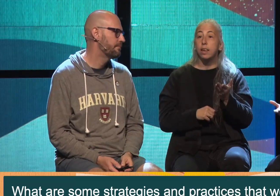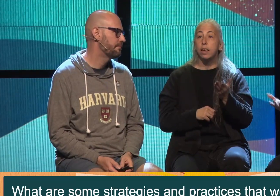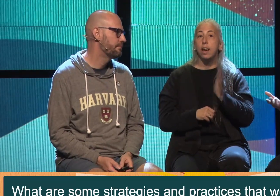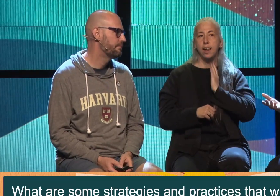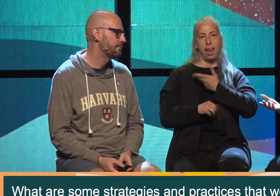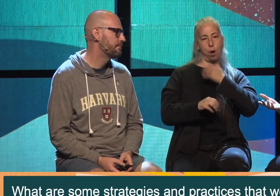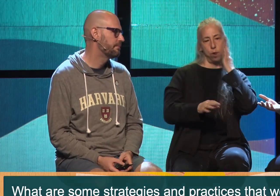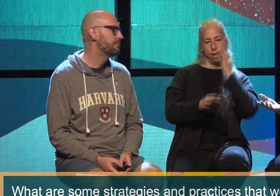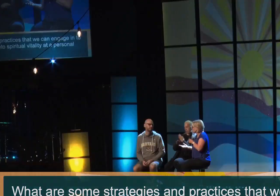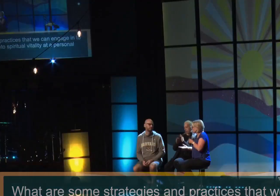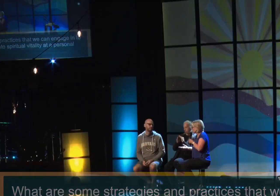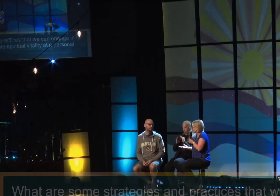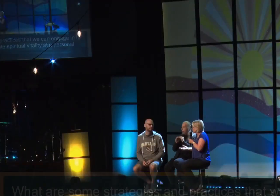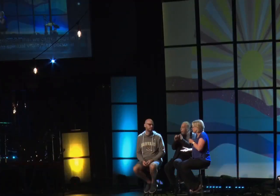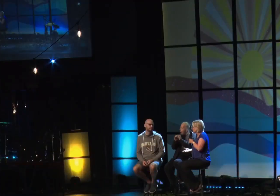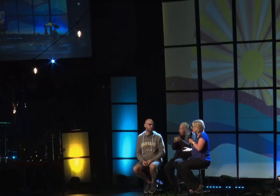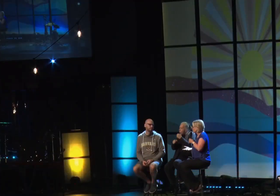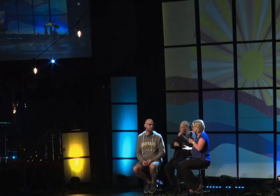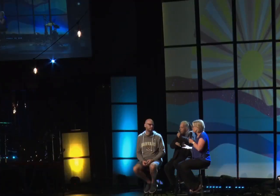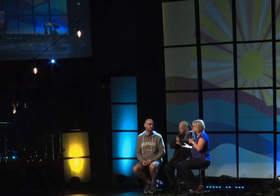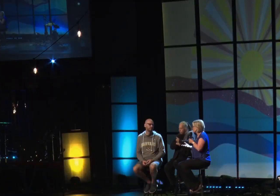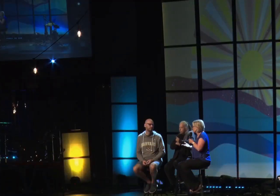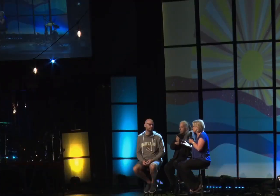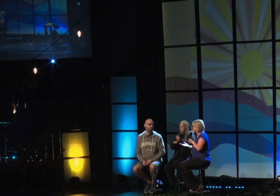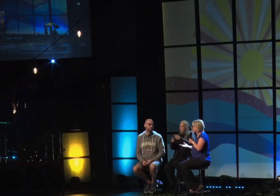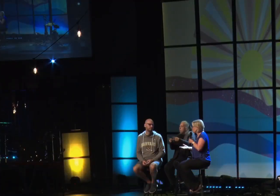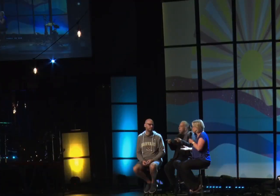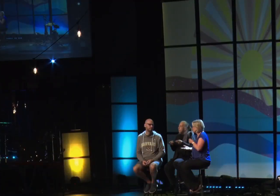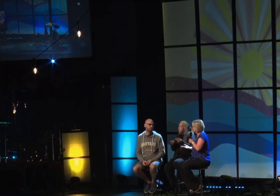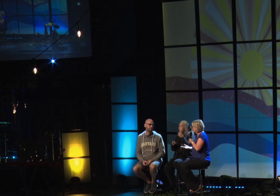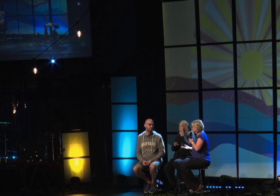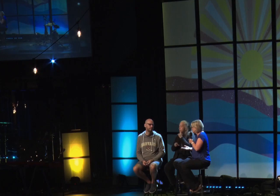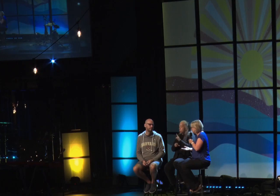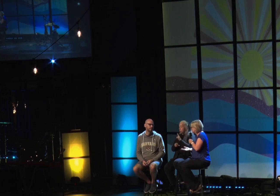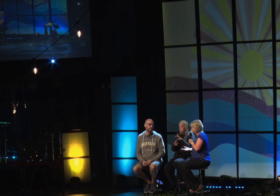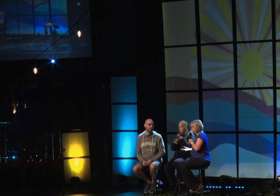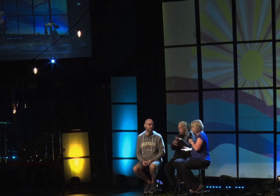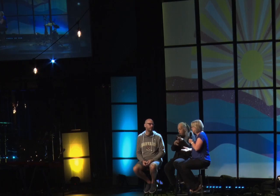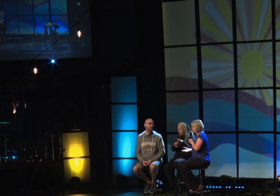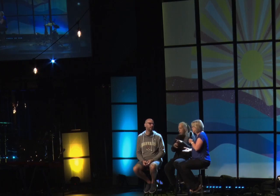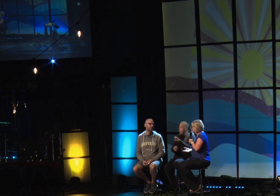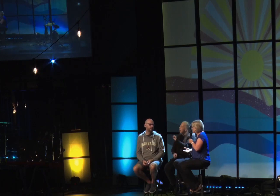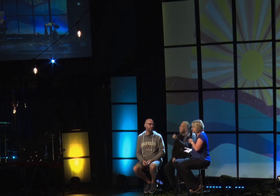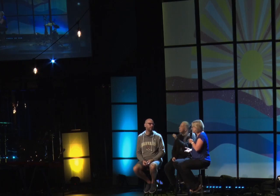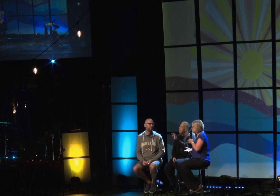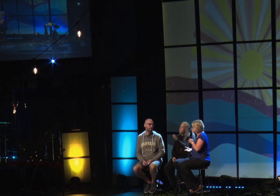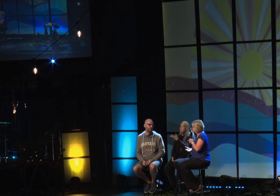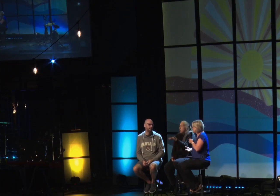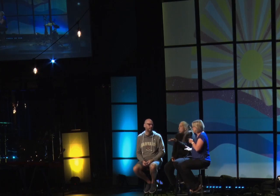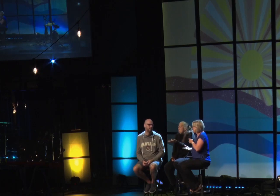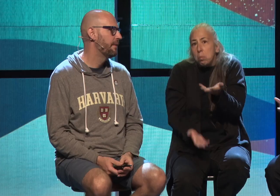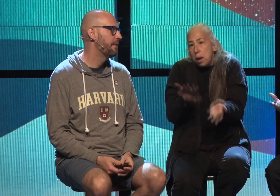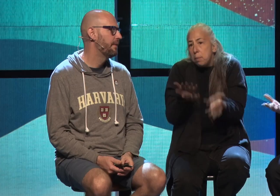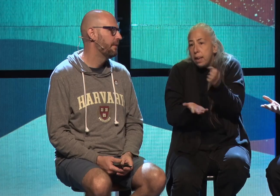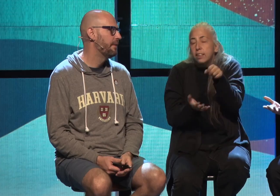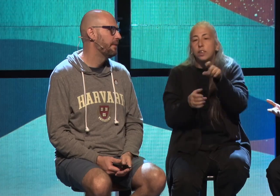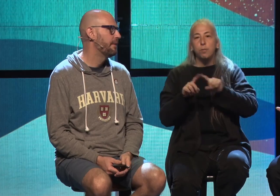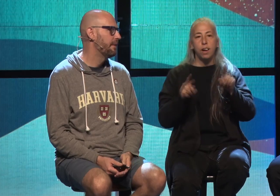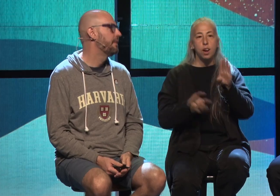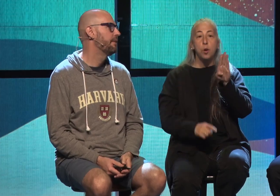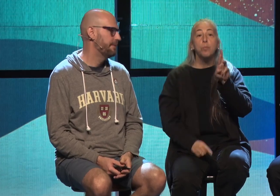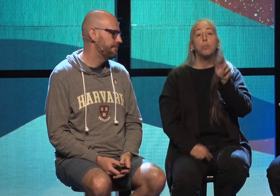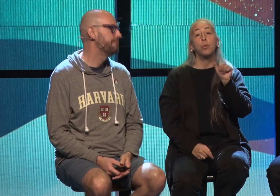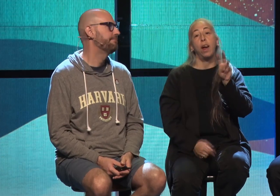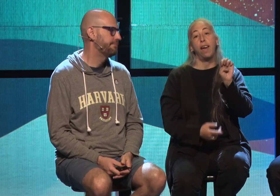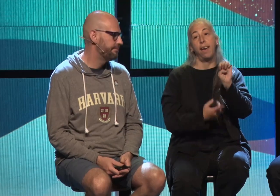communities is how do we create spaces of belonging, and not necessarily safe space, but brave space. Yeah. Right? Because it's not going to be safe to